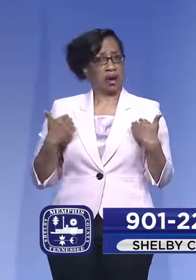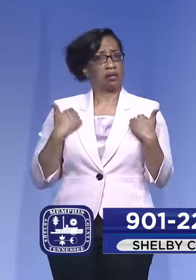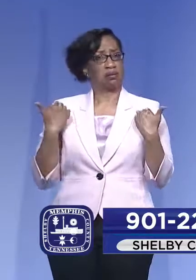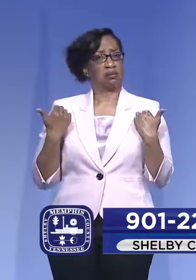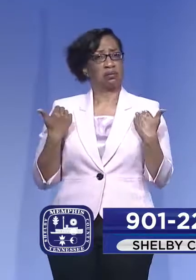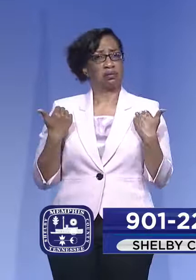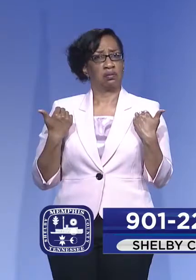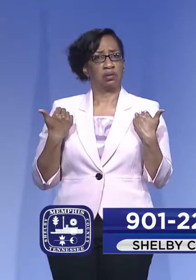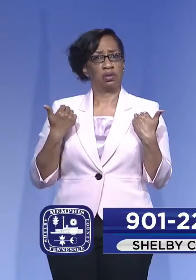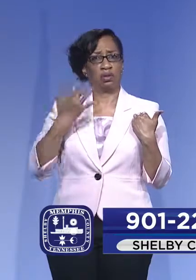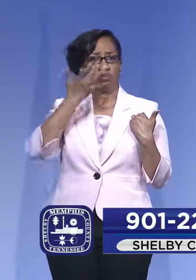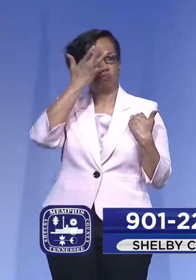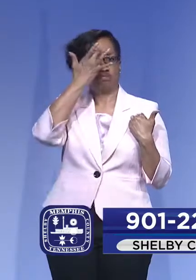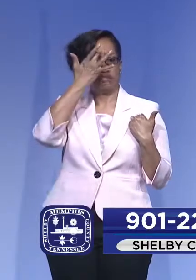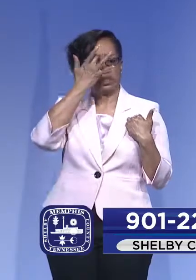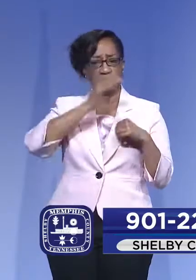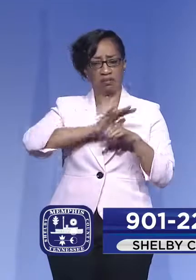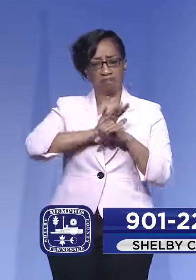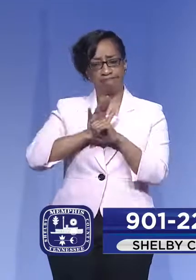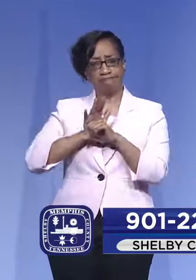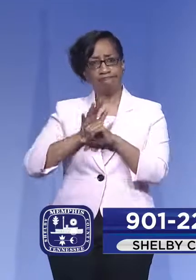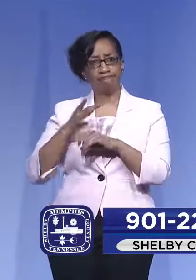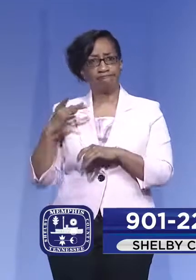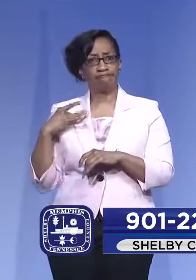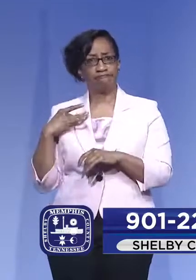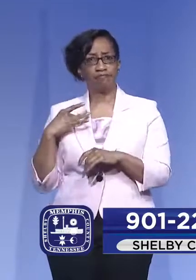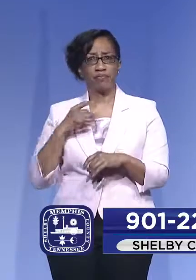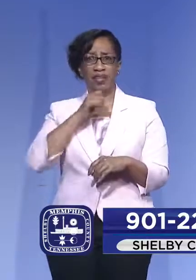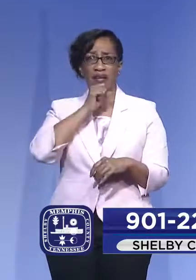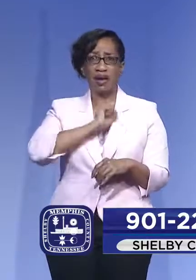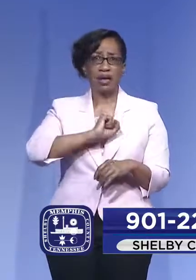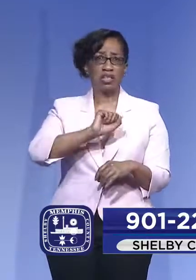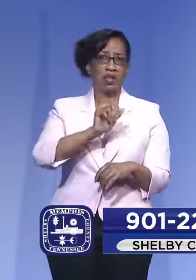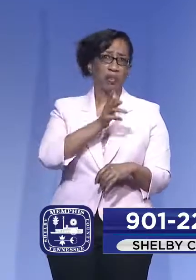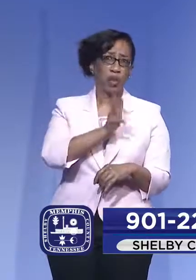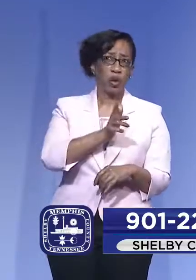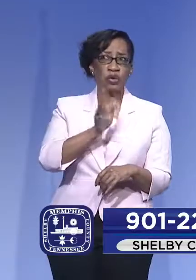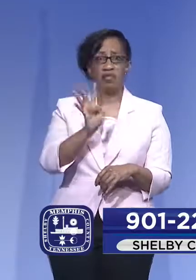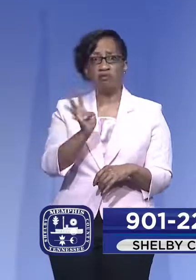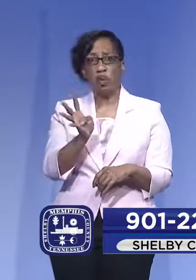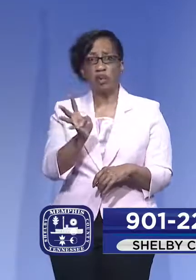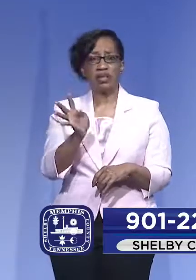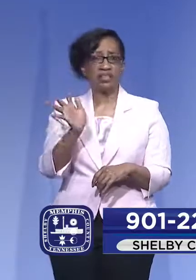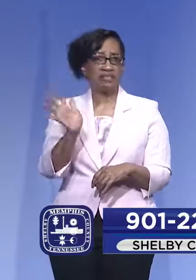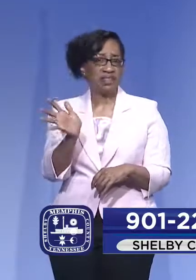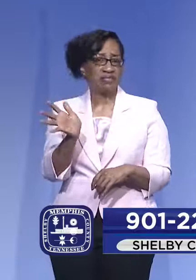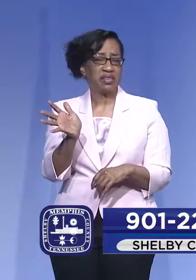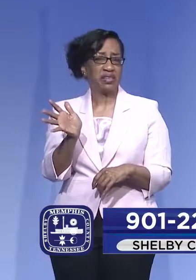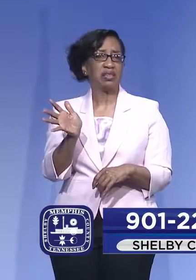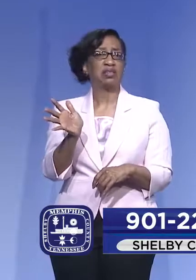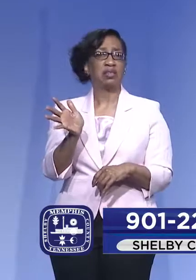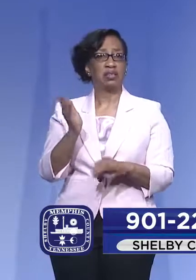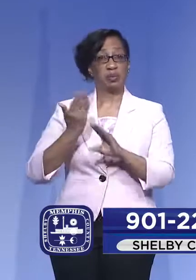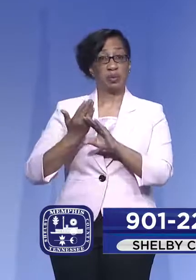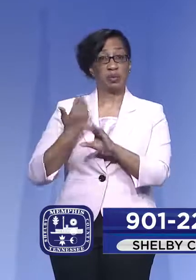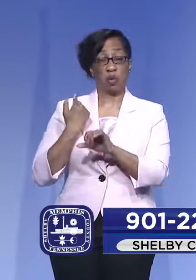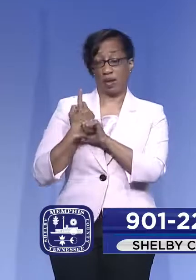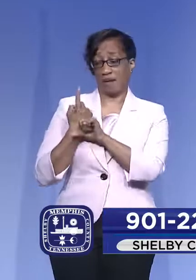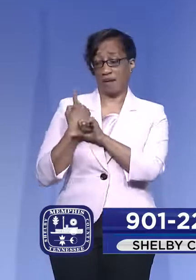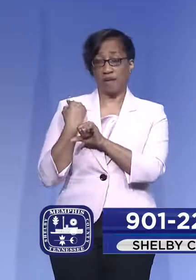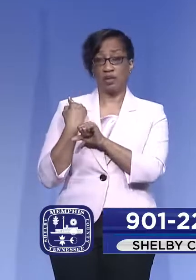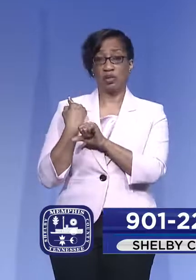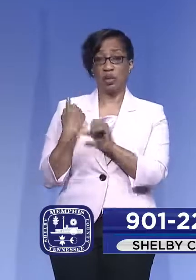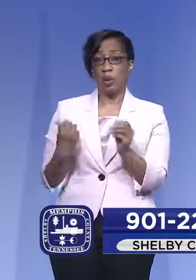we're seeing people hospitalized who are in their 30s, 40s, and 50s, whereas before a